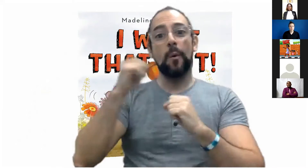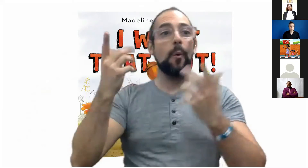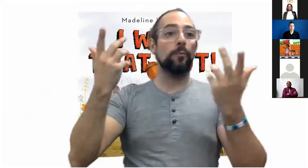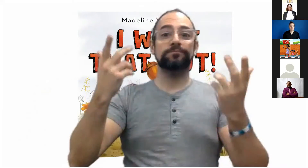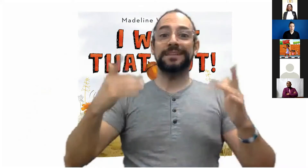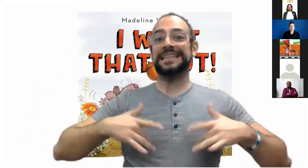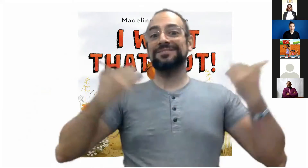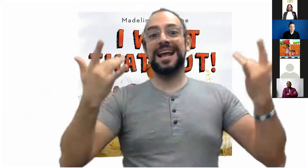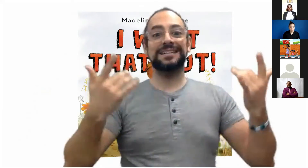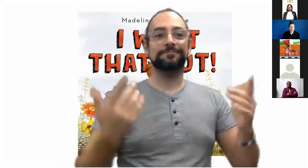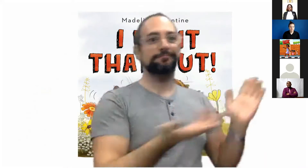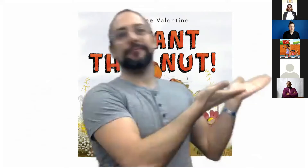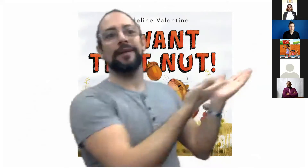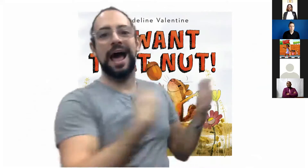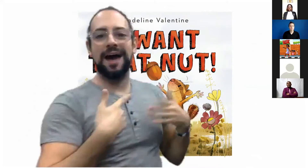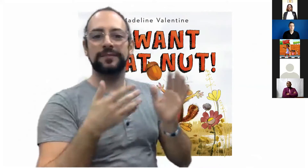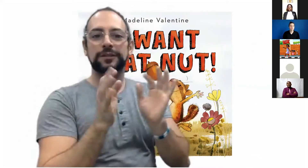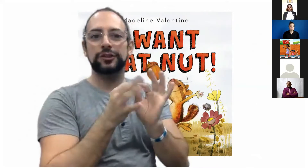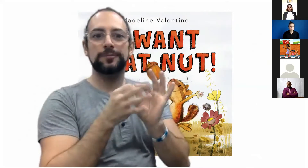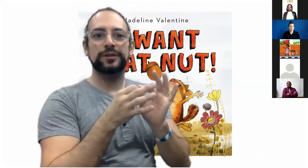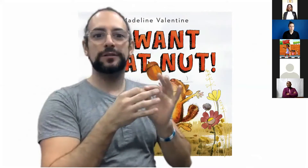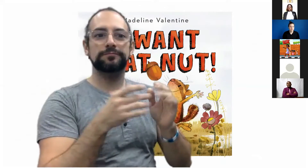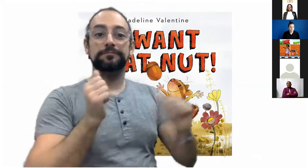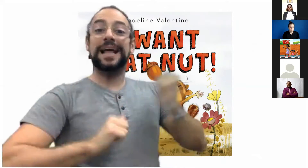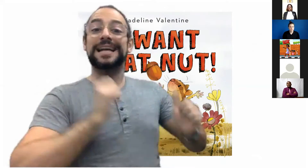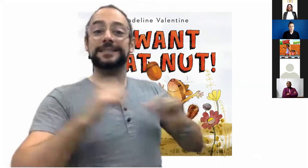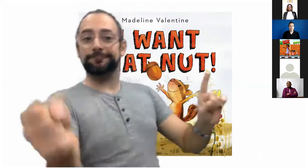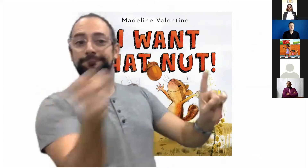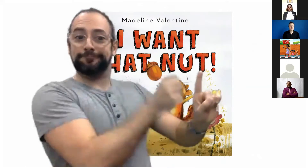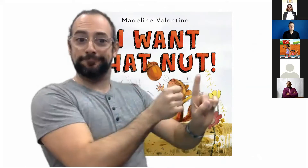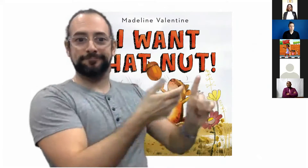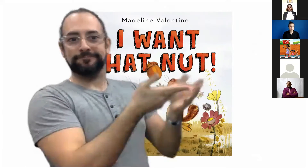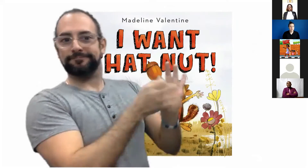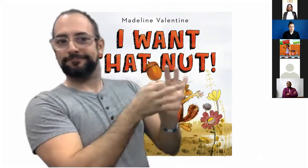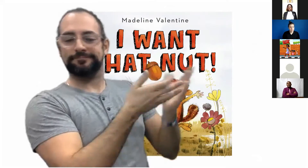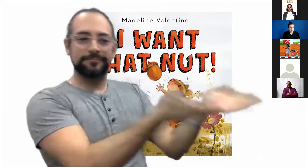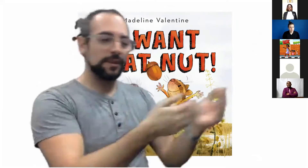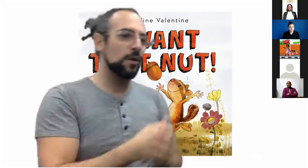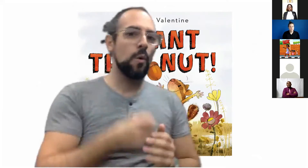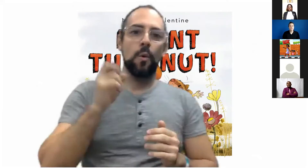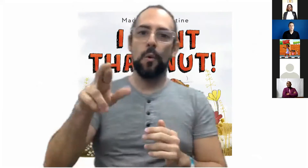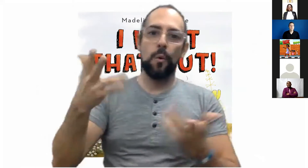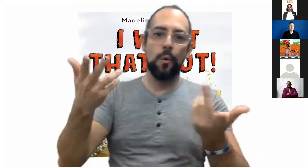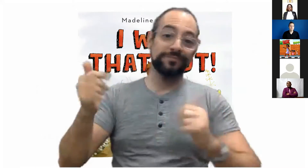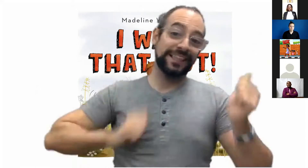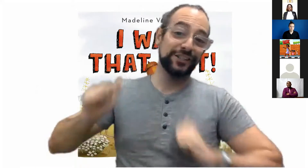workshops, through sign language classes, through promotions for events, through interpreting theater,